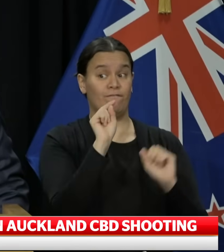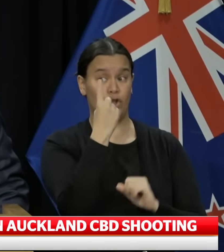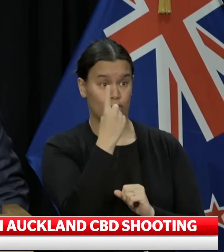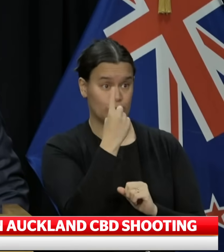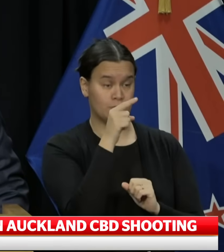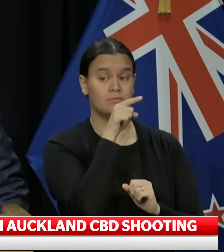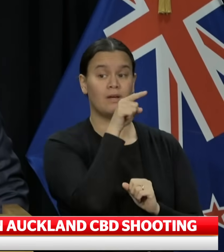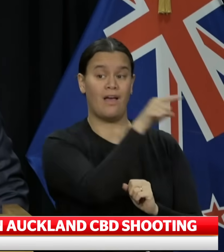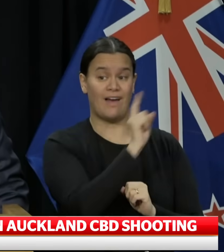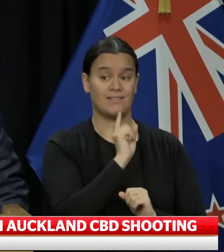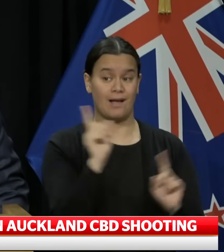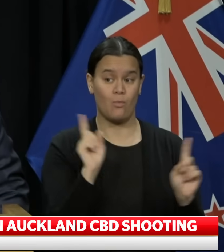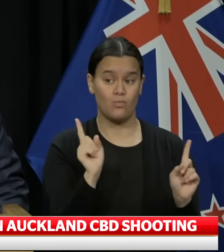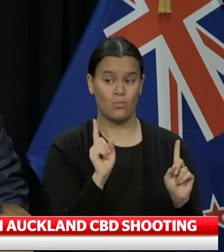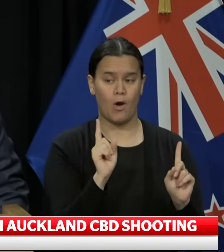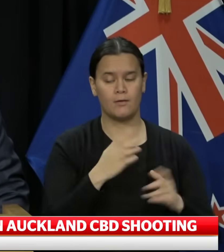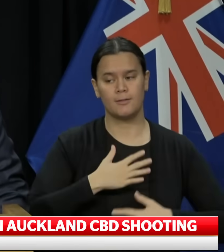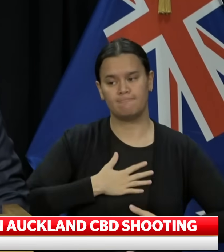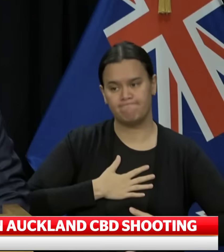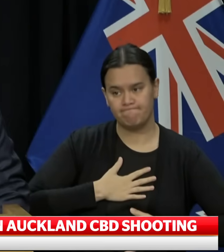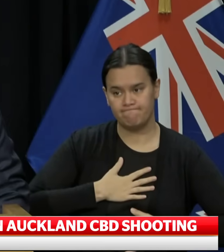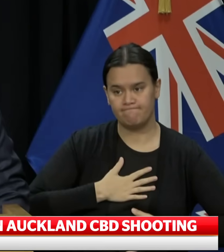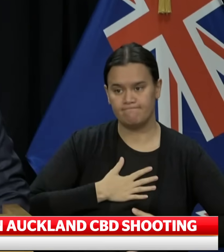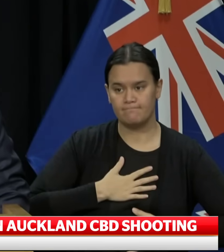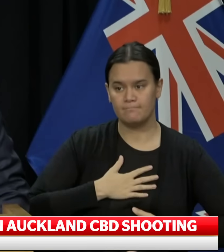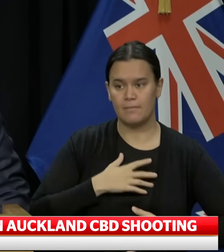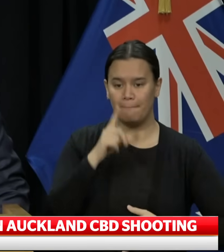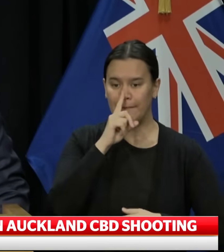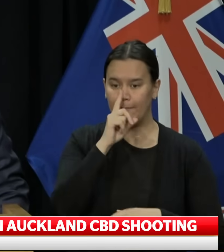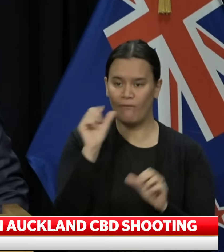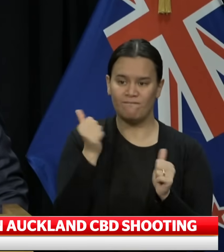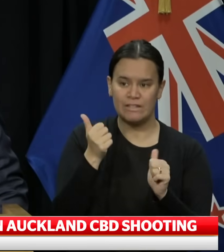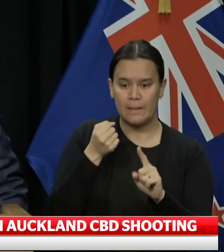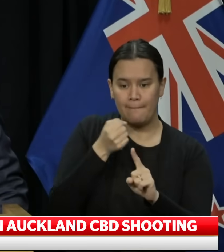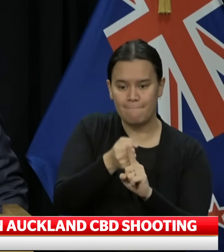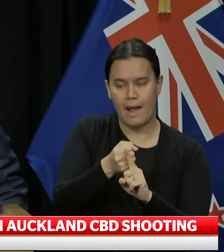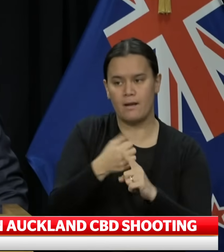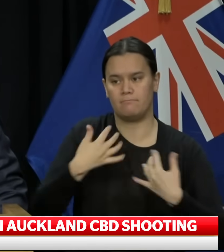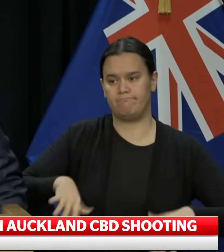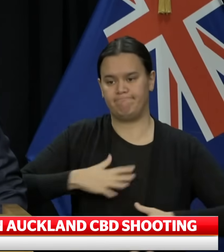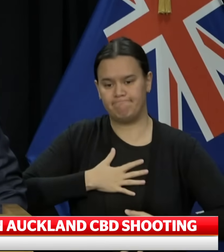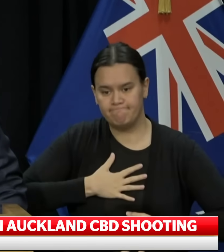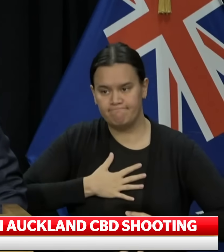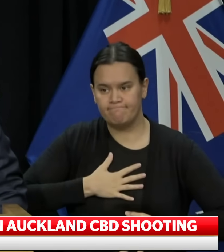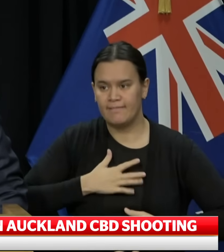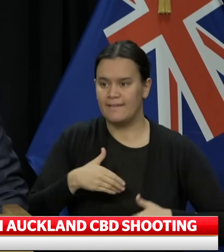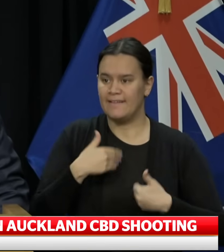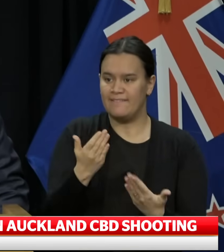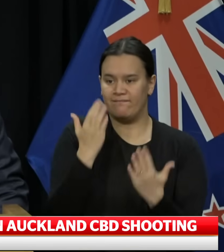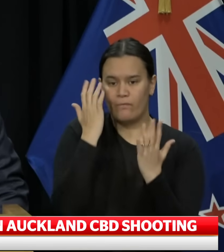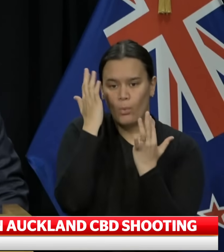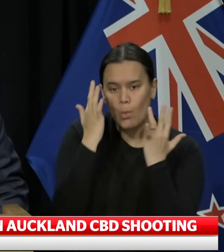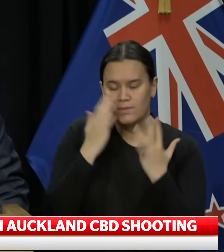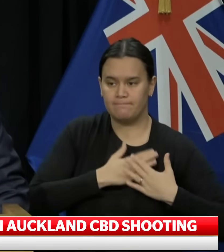condolences to all those impacted by the incident this morning, and indeed to all New Zealanders. As the Prime